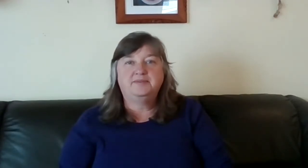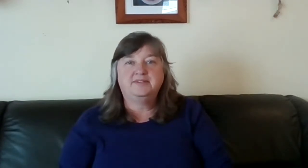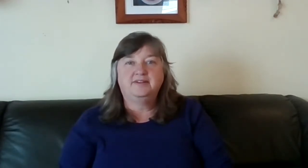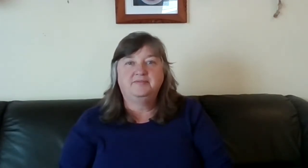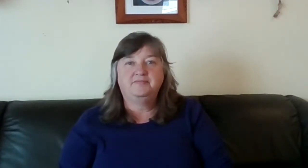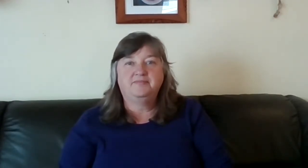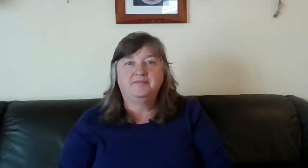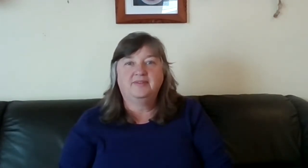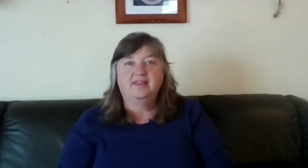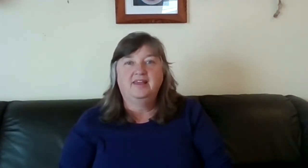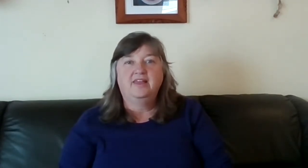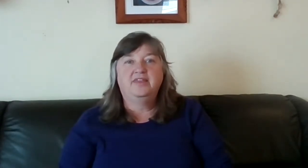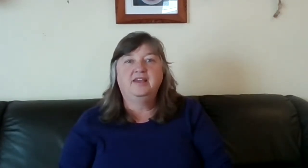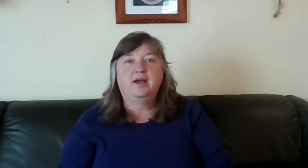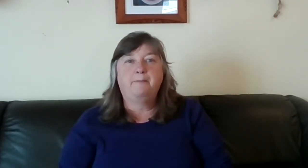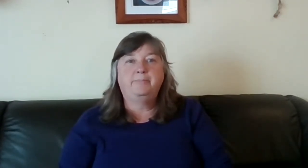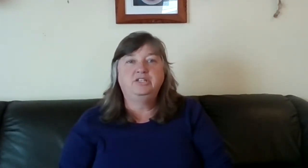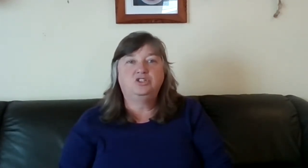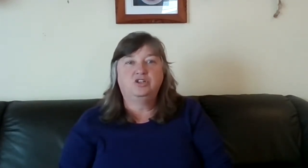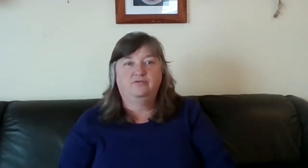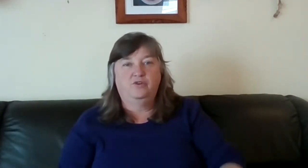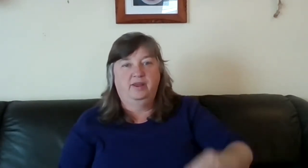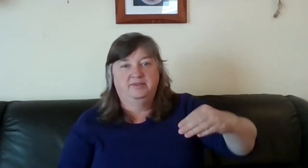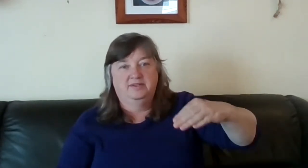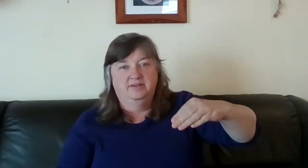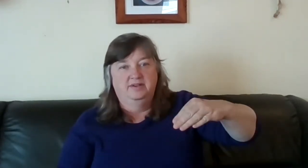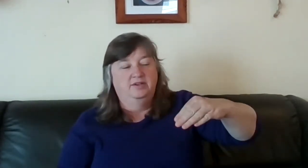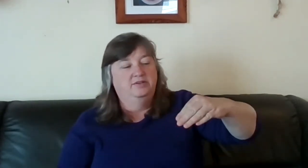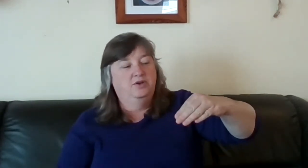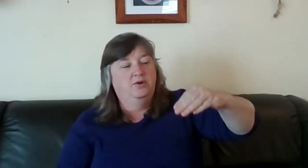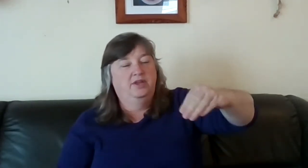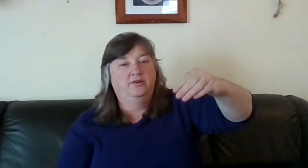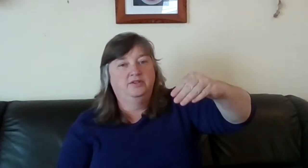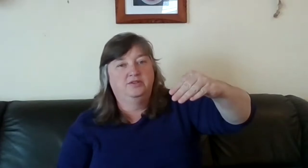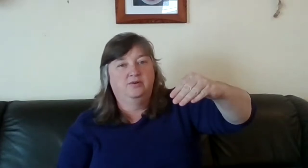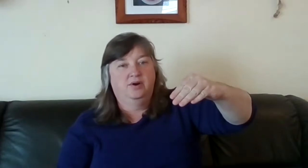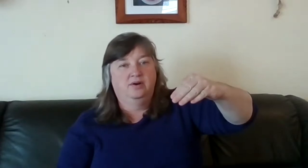Grapes. Think a bunch of grapes. So here is your